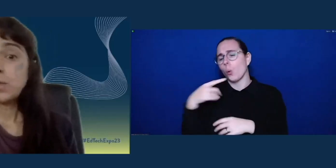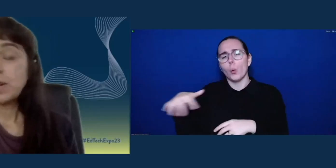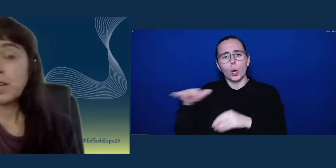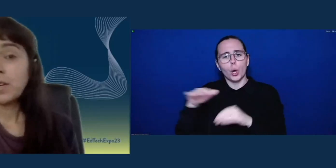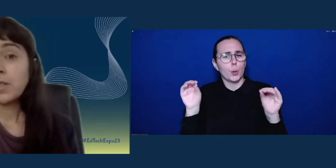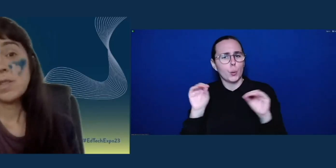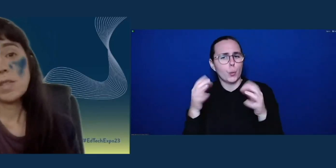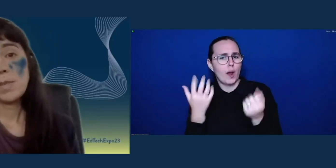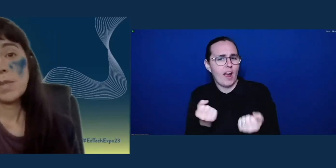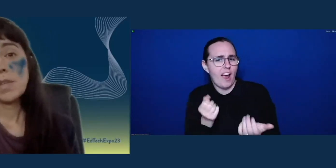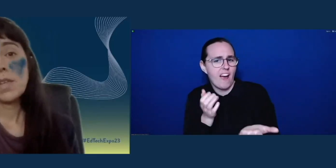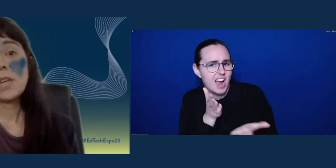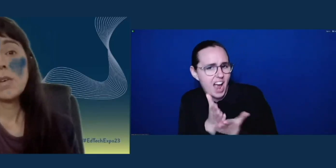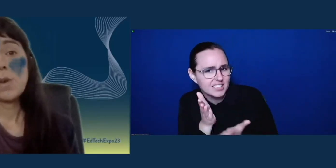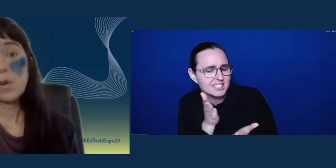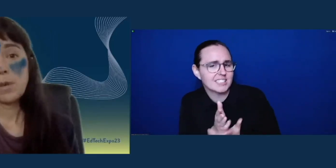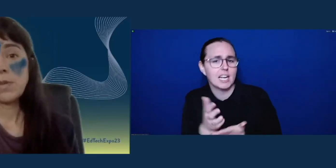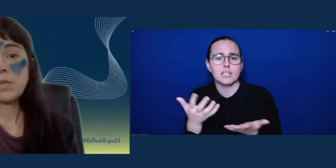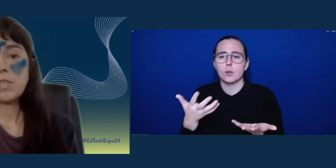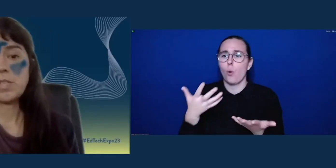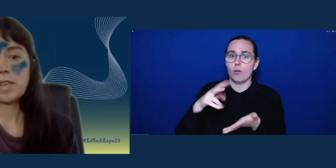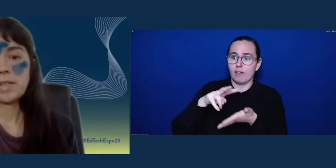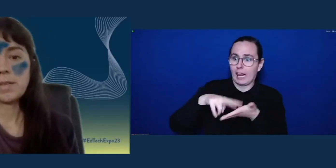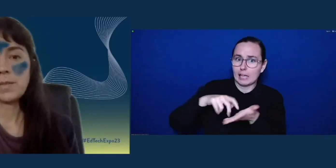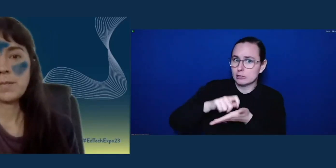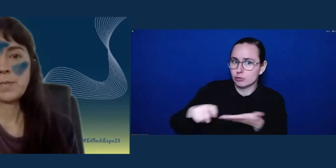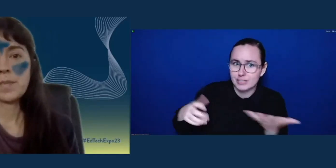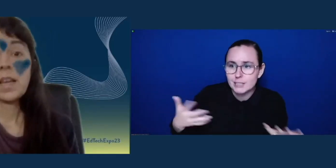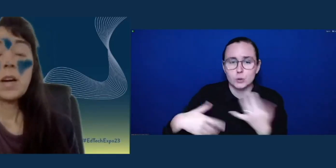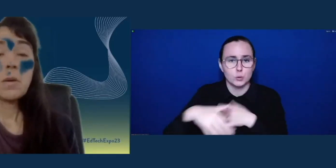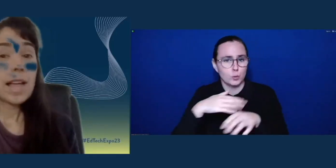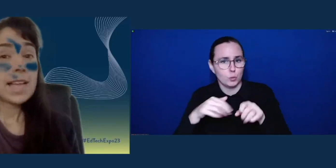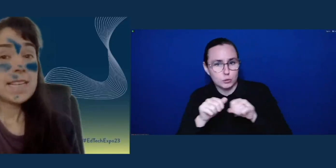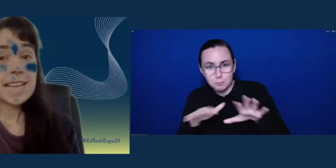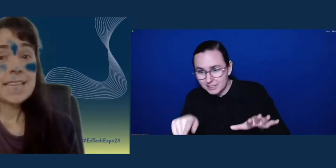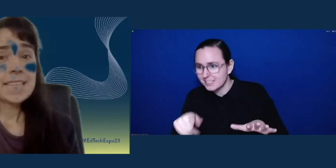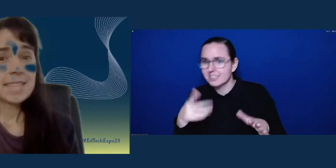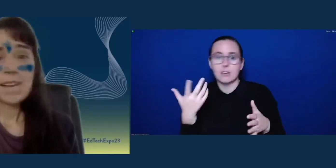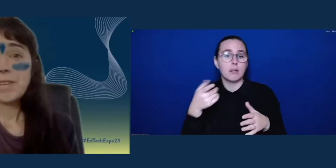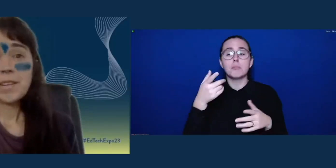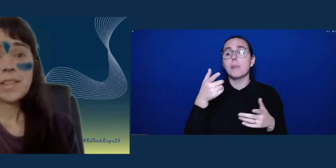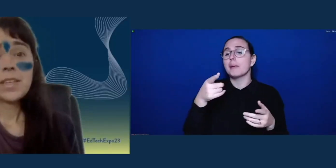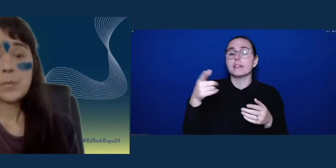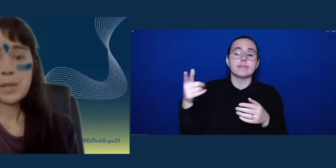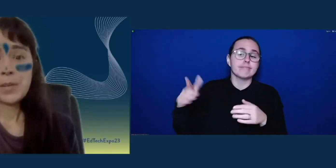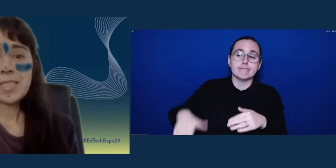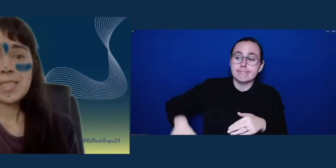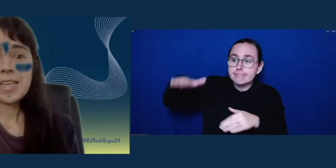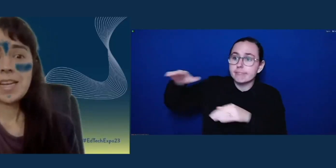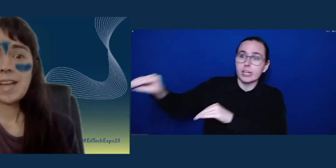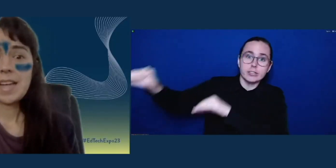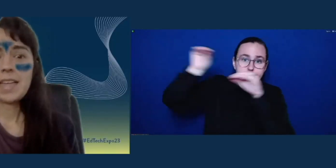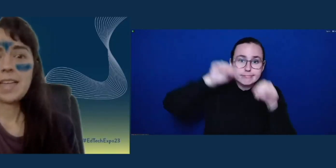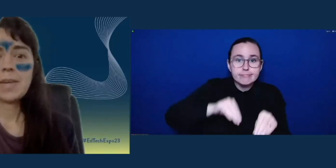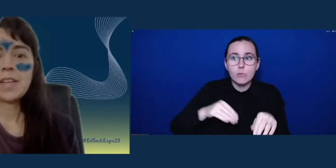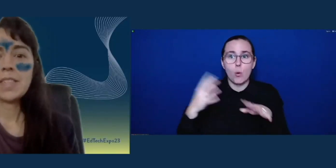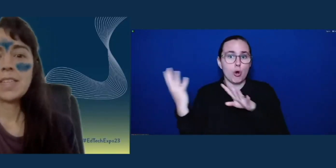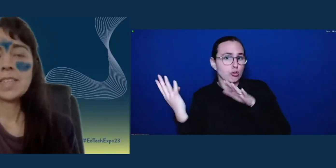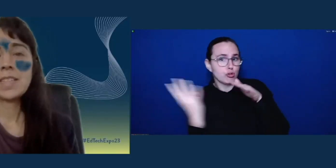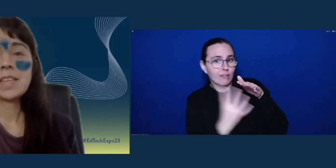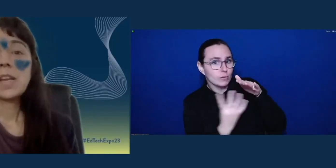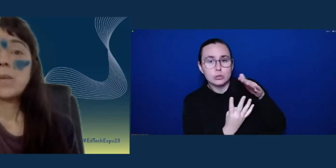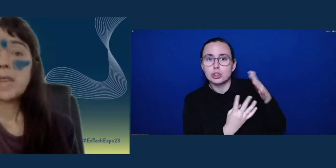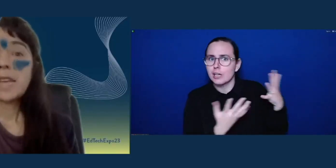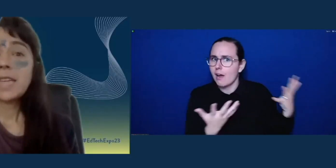language barriers, disability, or refugee status. While ed tech is now nearly ubiquitous in high-income